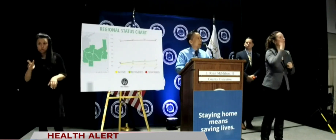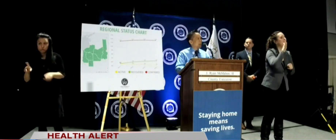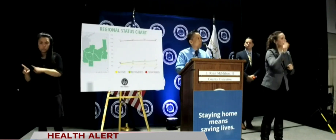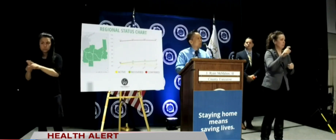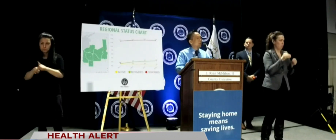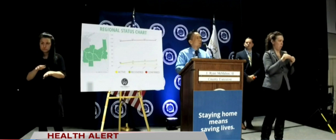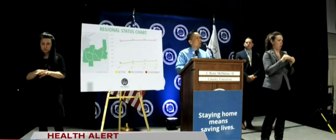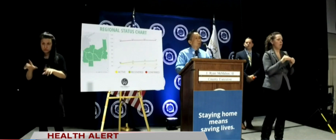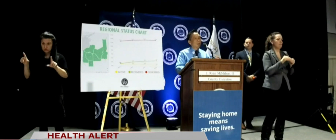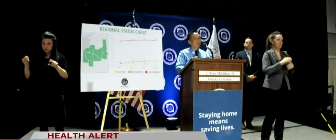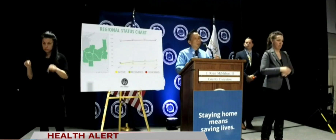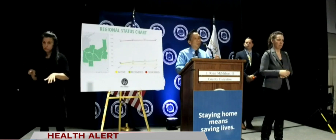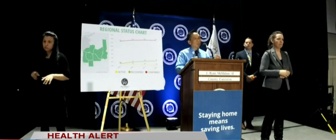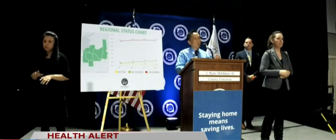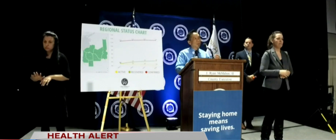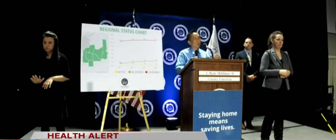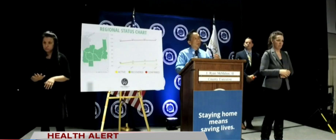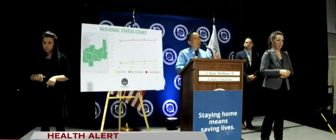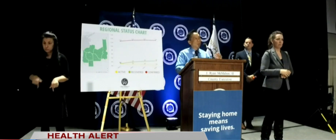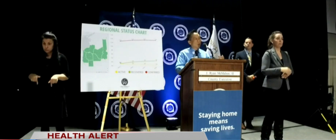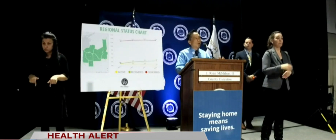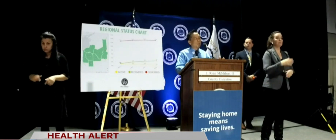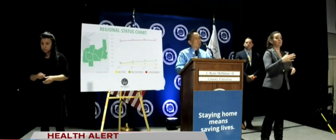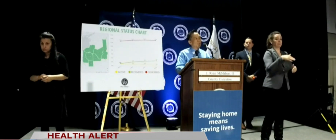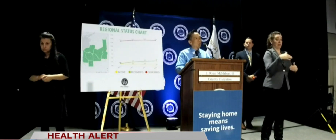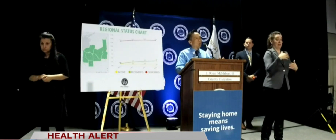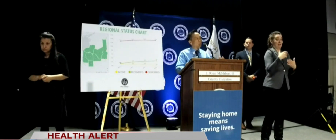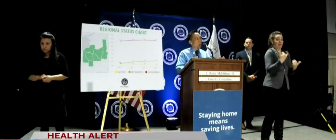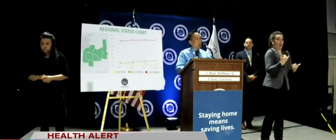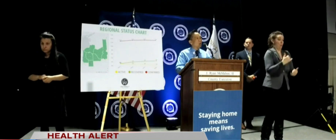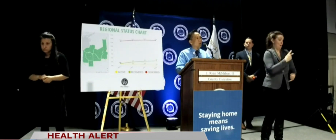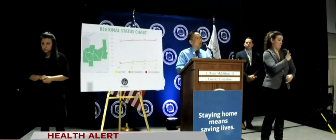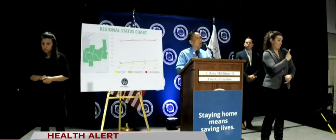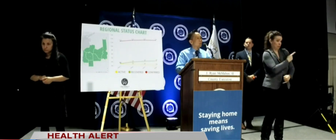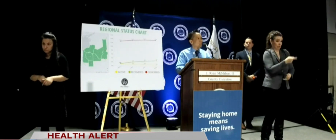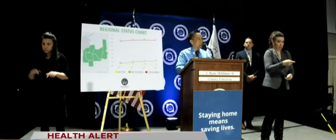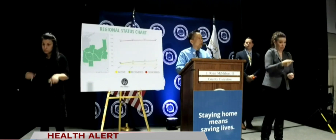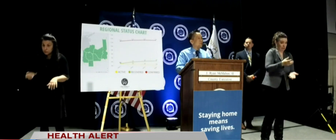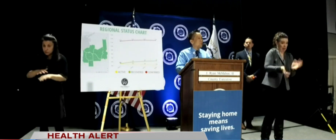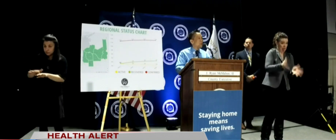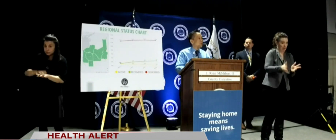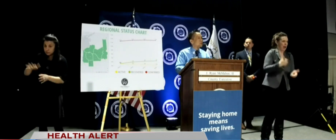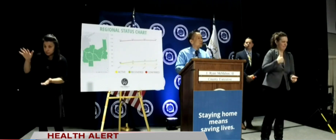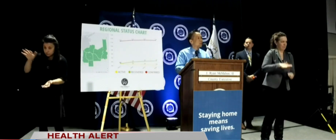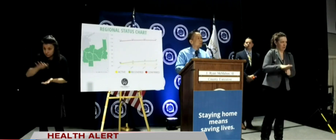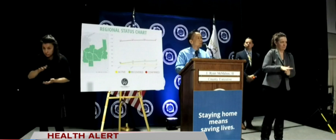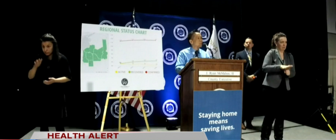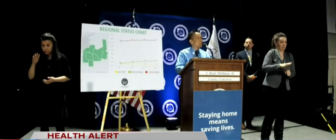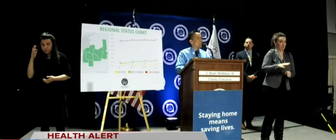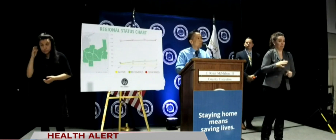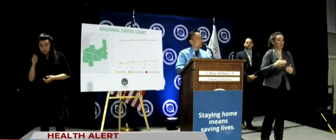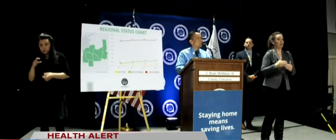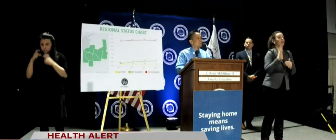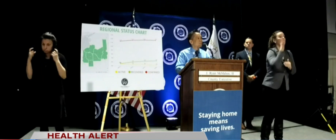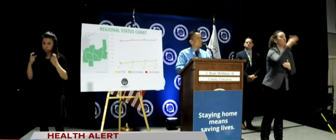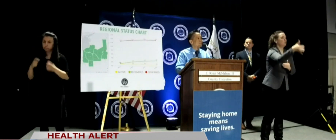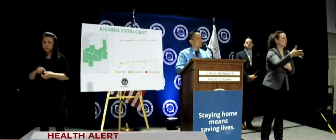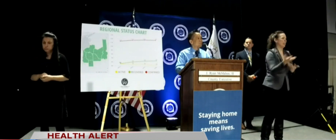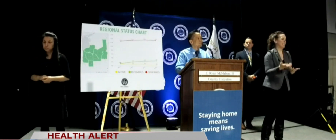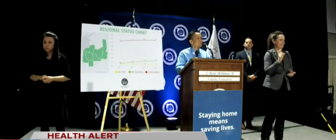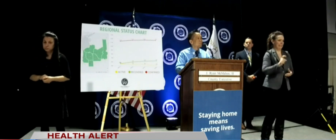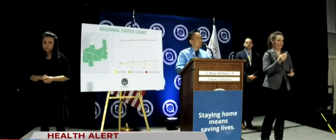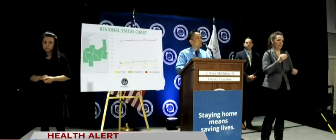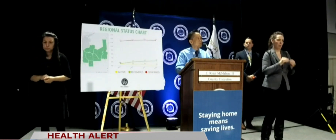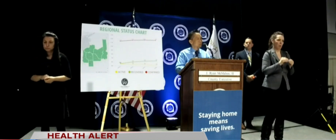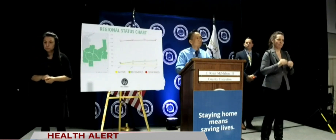currently have, but we definitely would be a lot more comfortable if we could get more N95 masks, et cetera. Mostly